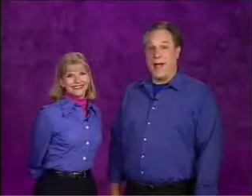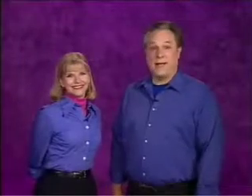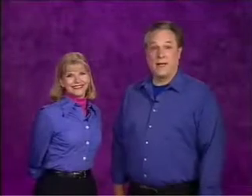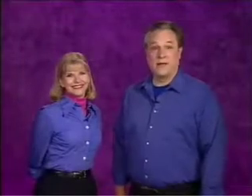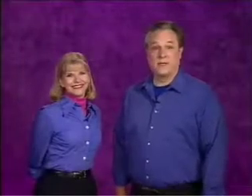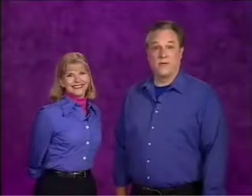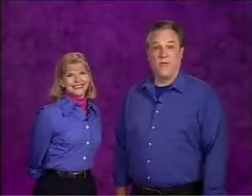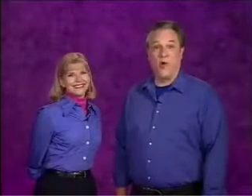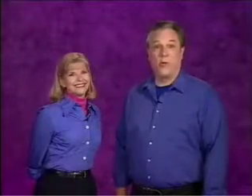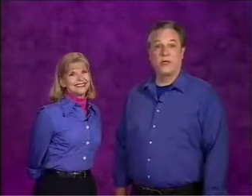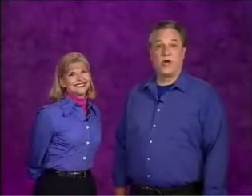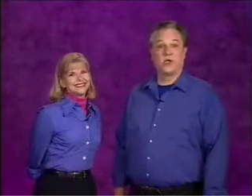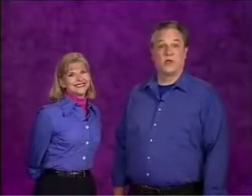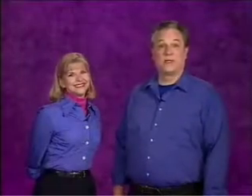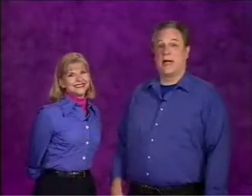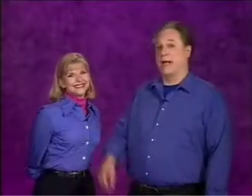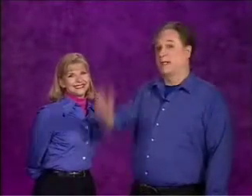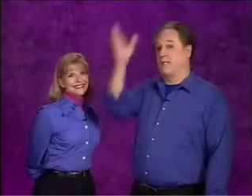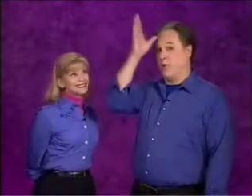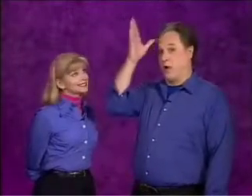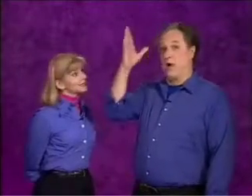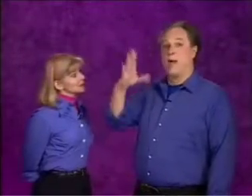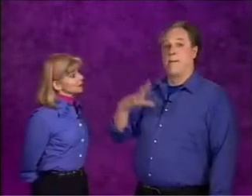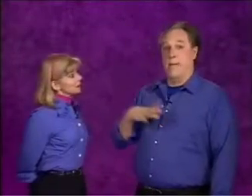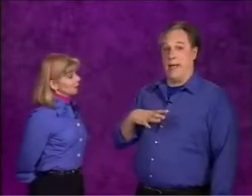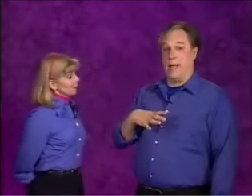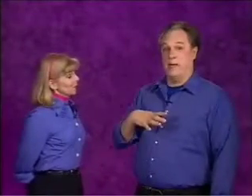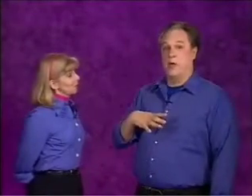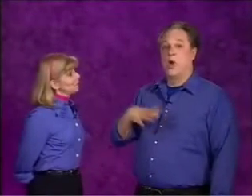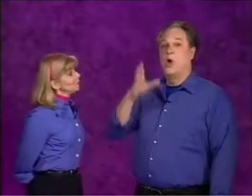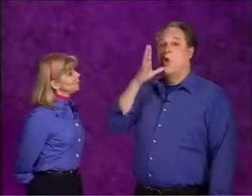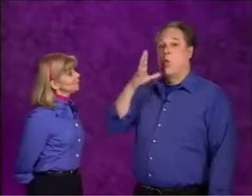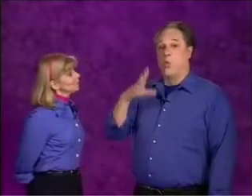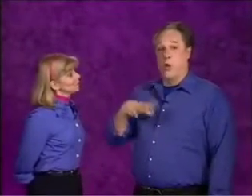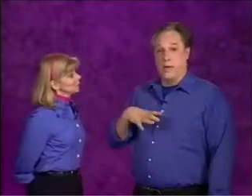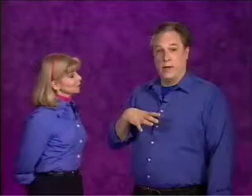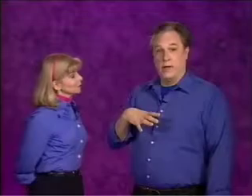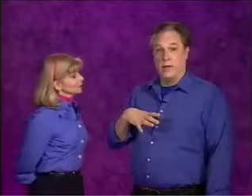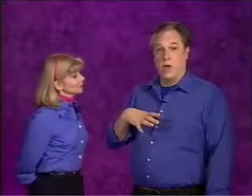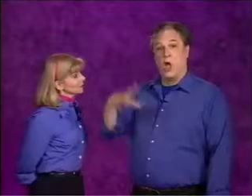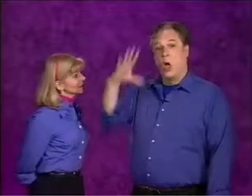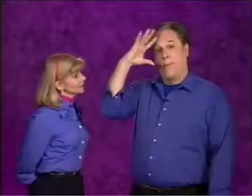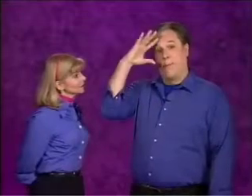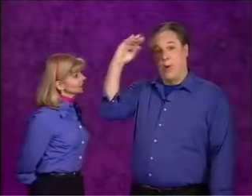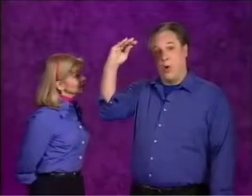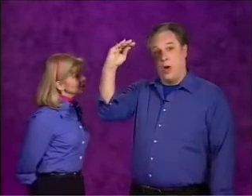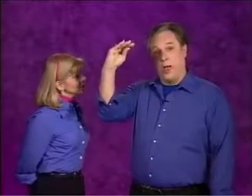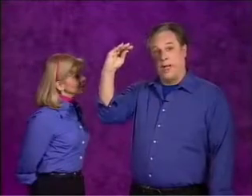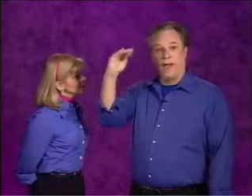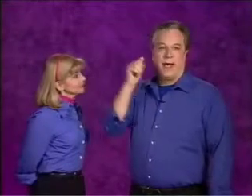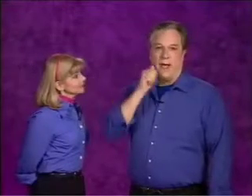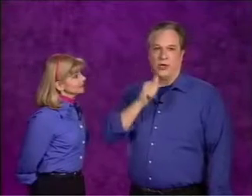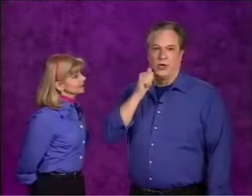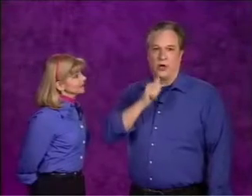Back in Lesson 4, we taught you the signs for man, woman, boy, and